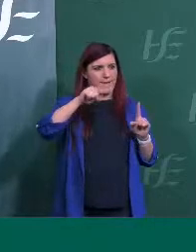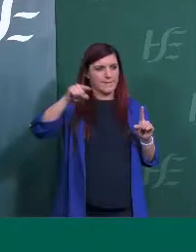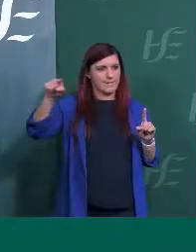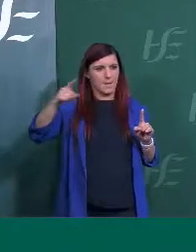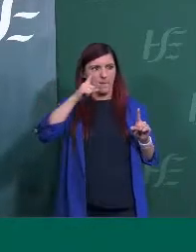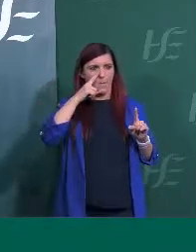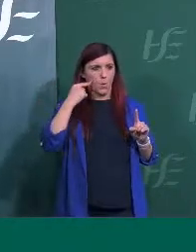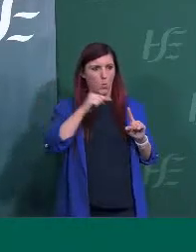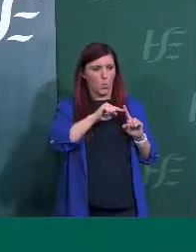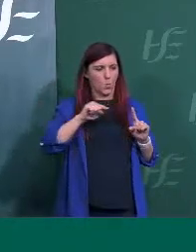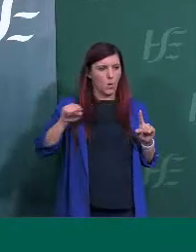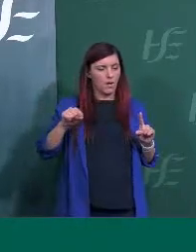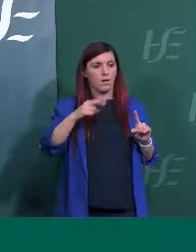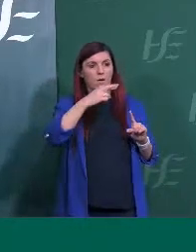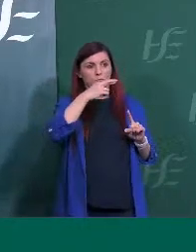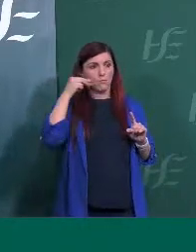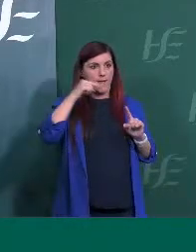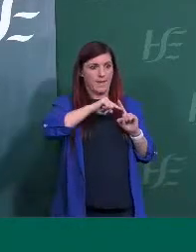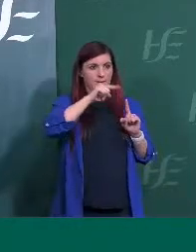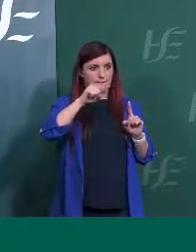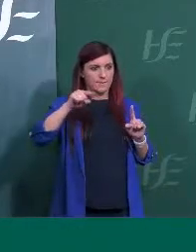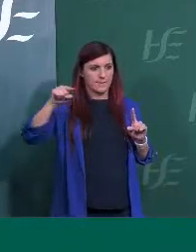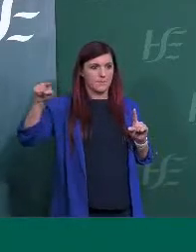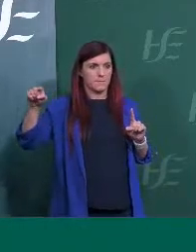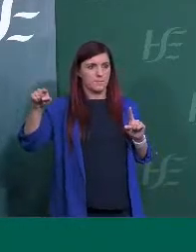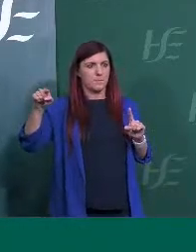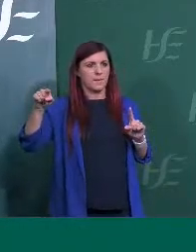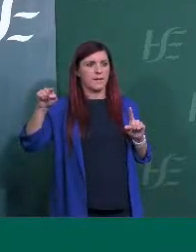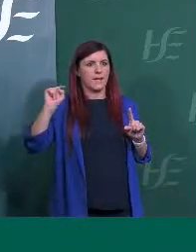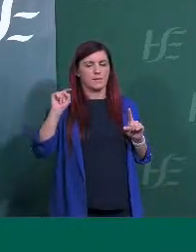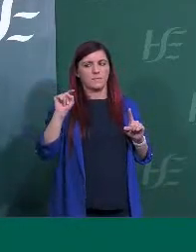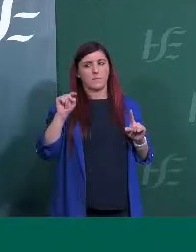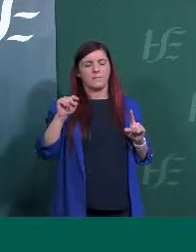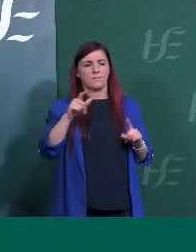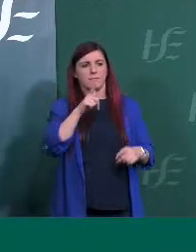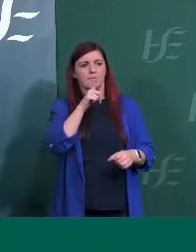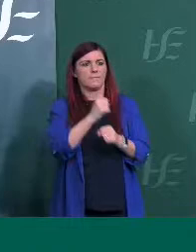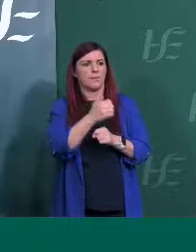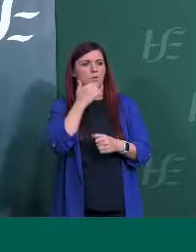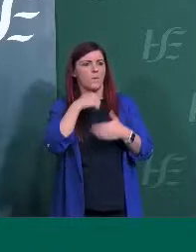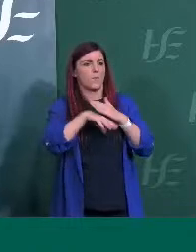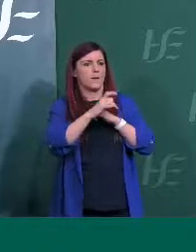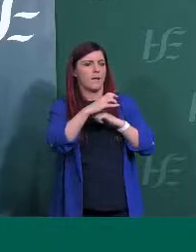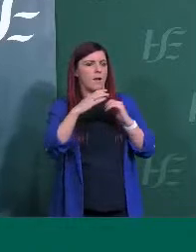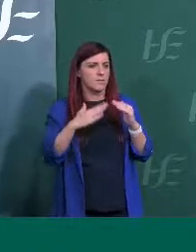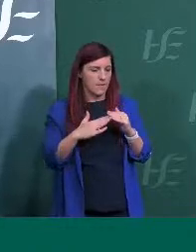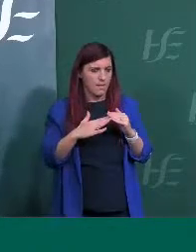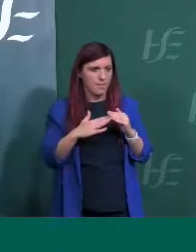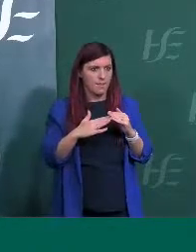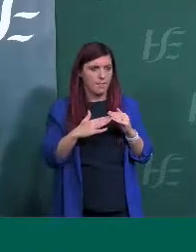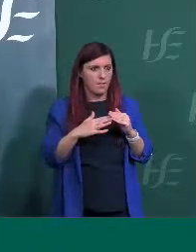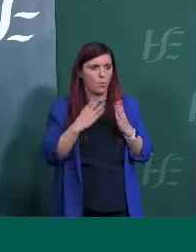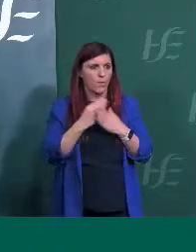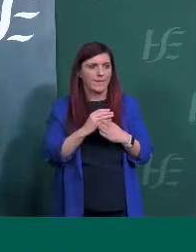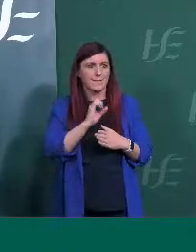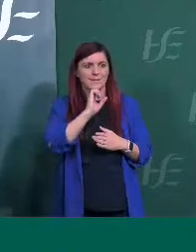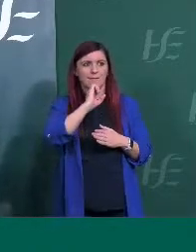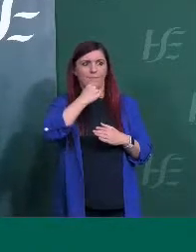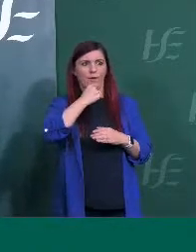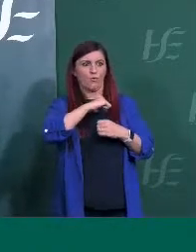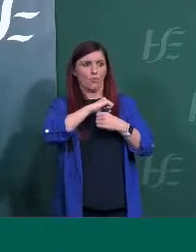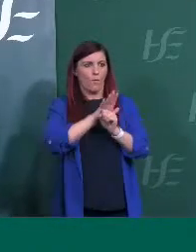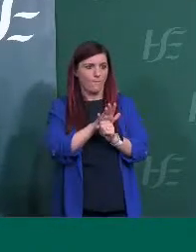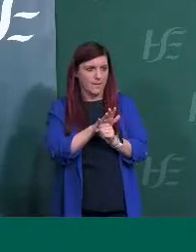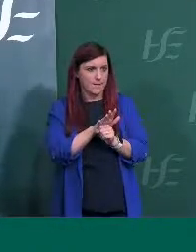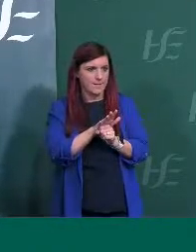blue. And you can see this red is where things would be in terms of admission to hospital on the top, or severe COVID on the bottom after